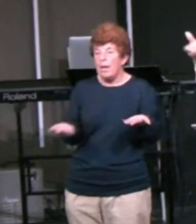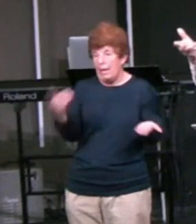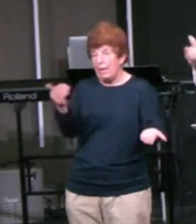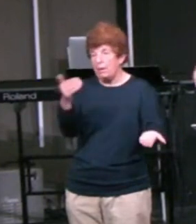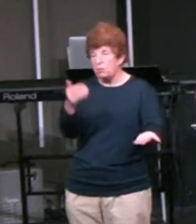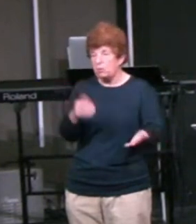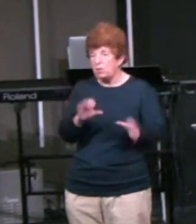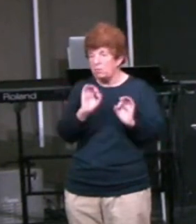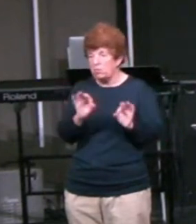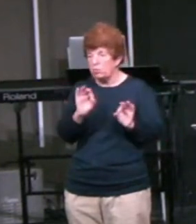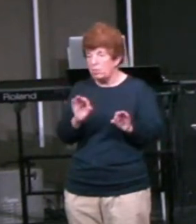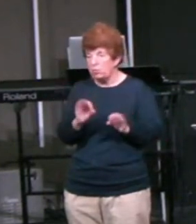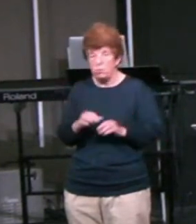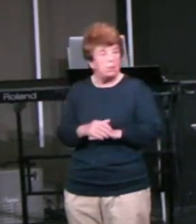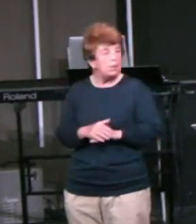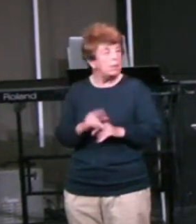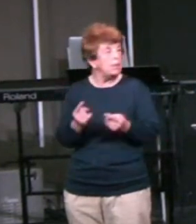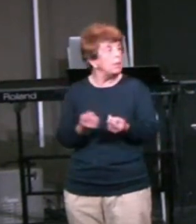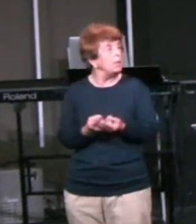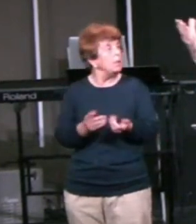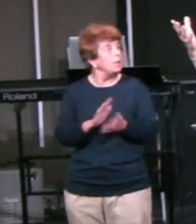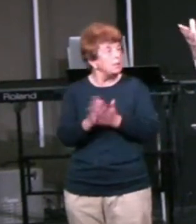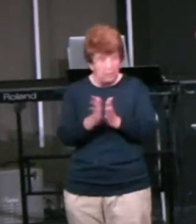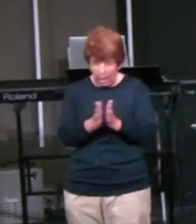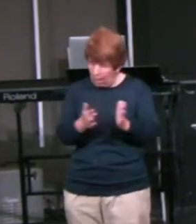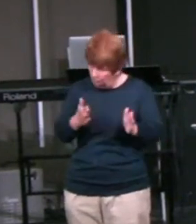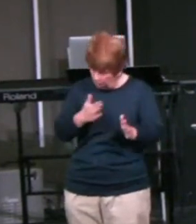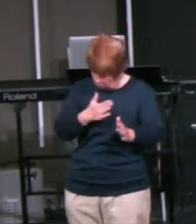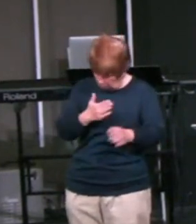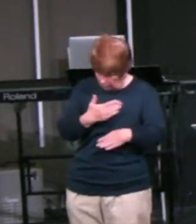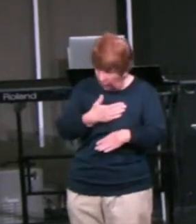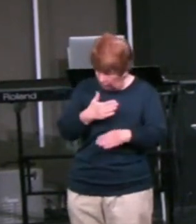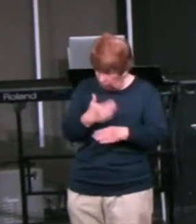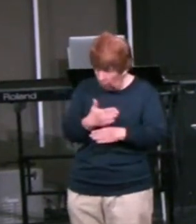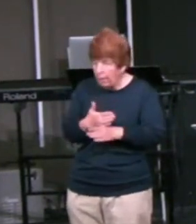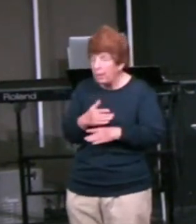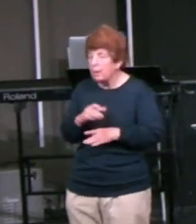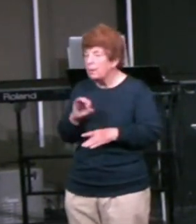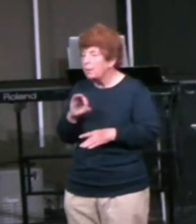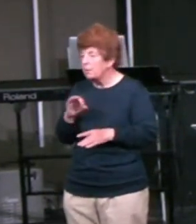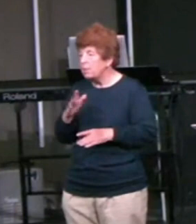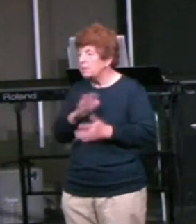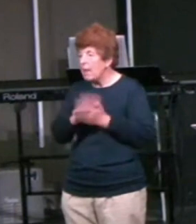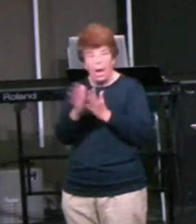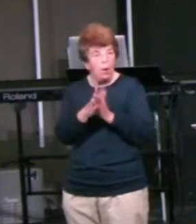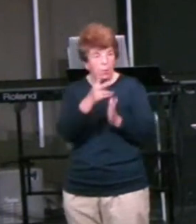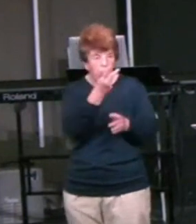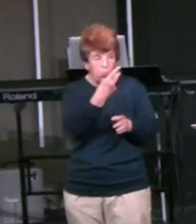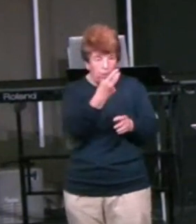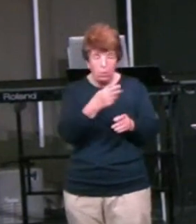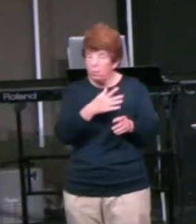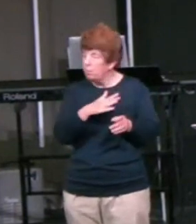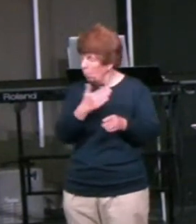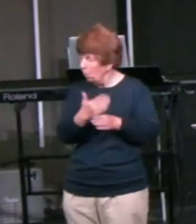above for a special cause of some sort. That's how I function. That may not be right. That's the way we function.